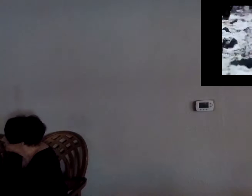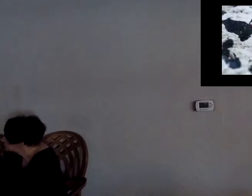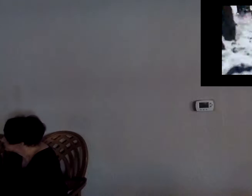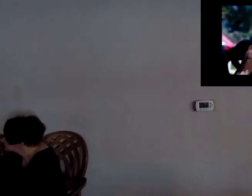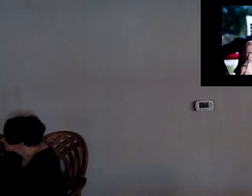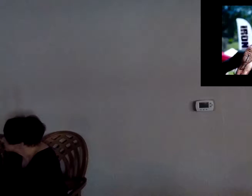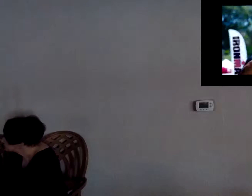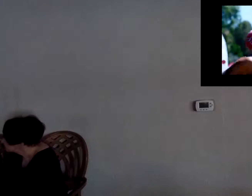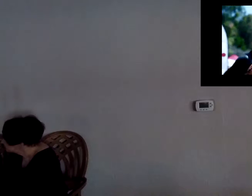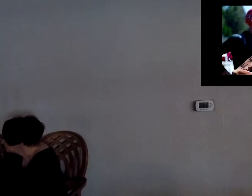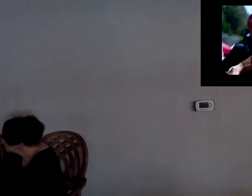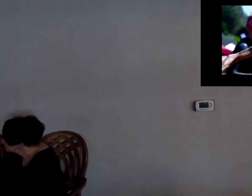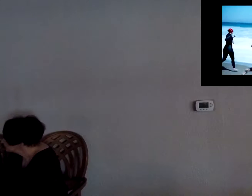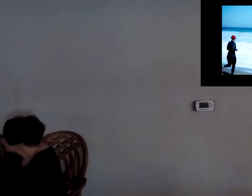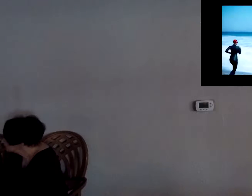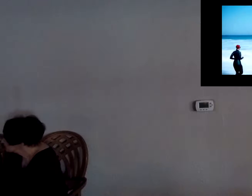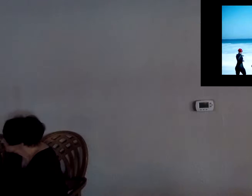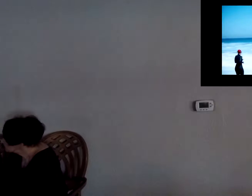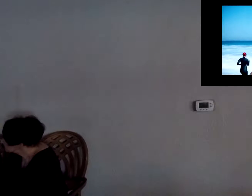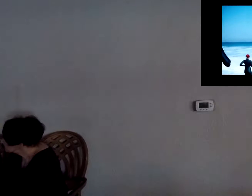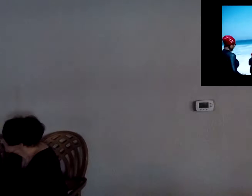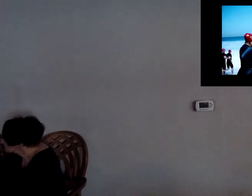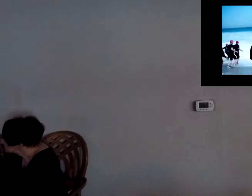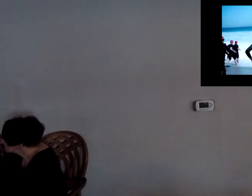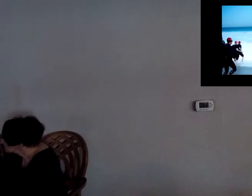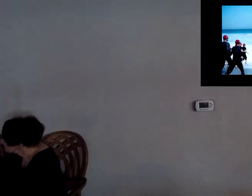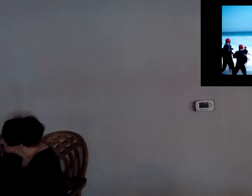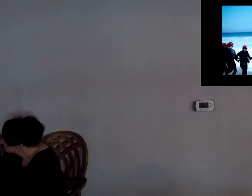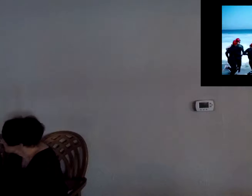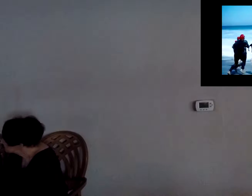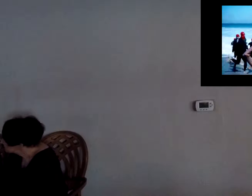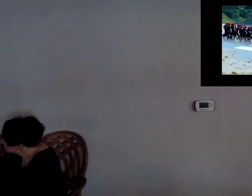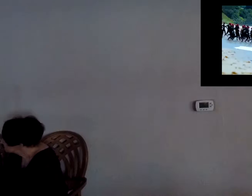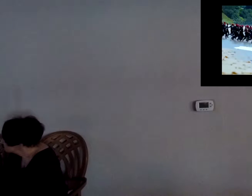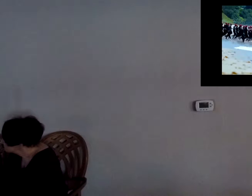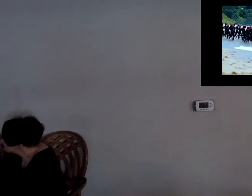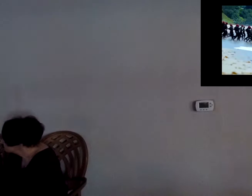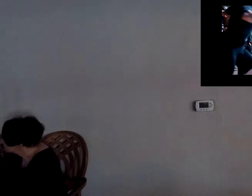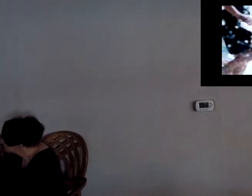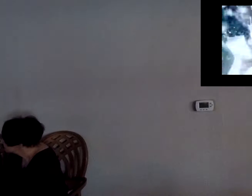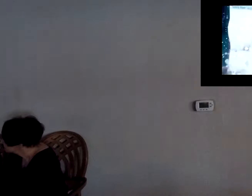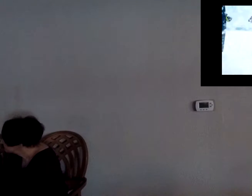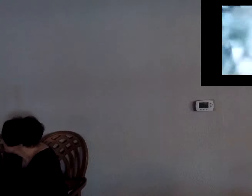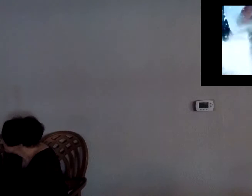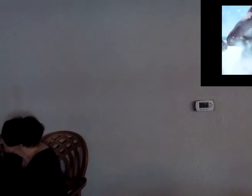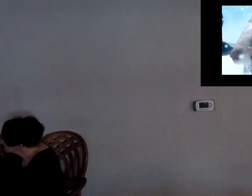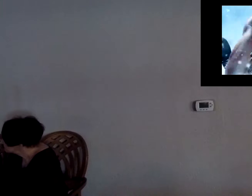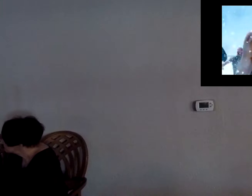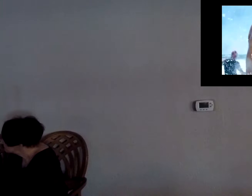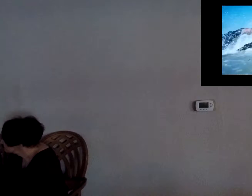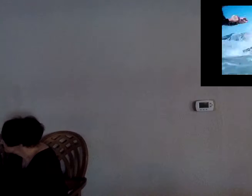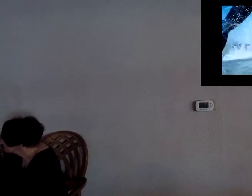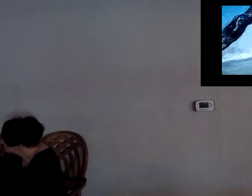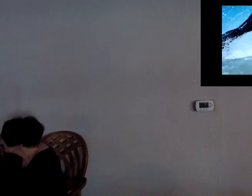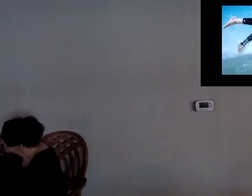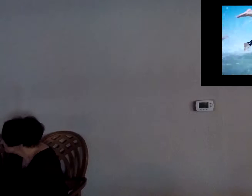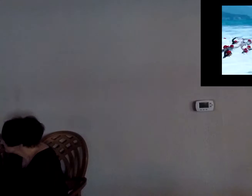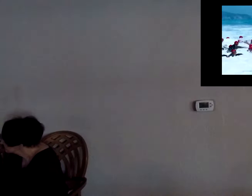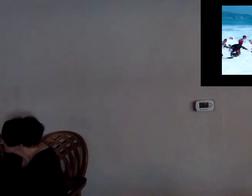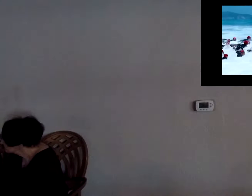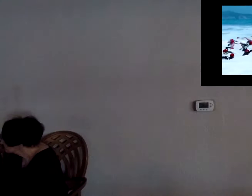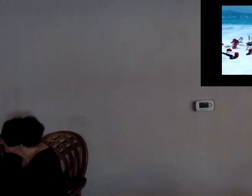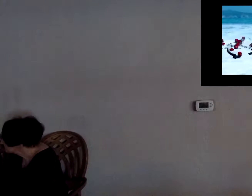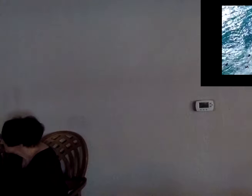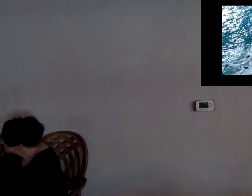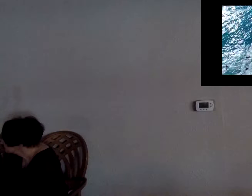Iron Man. But she won't make it. This is an Iron Man. The first 45 didn't kill me. You've done 45 of these?